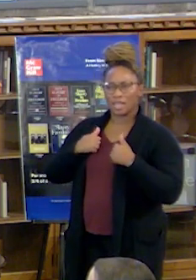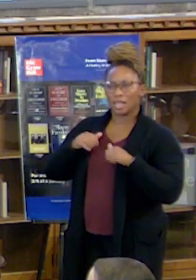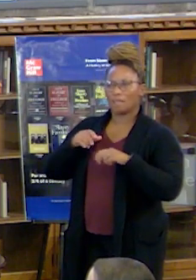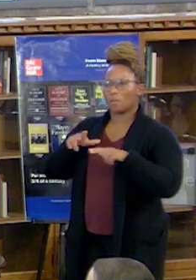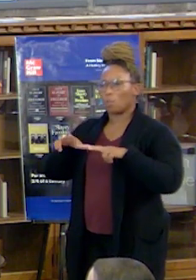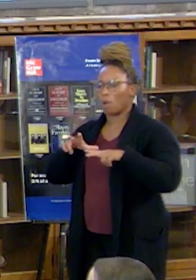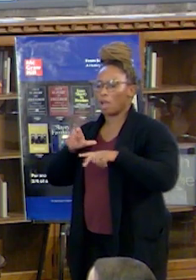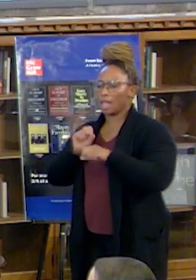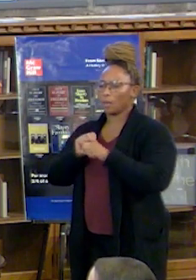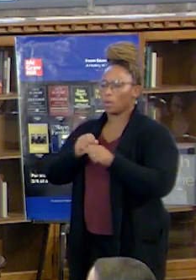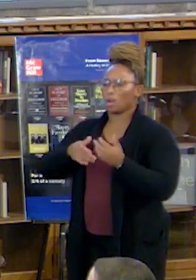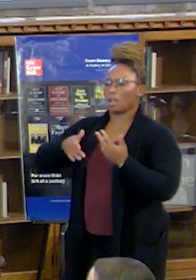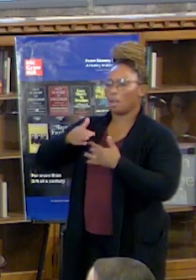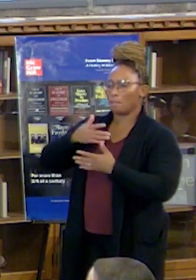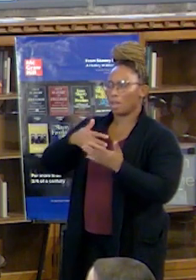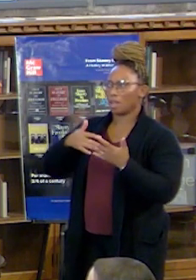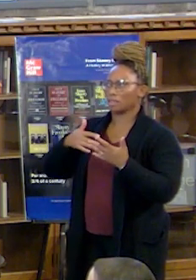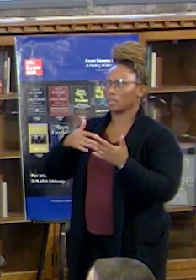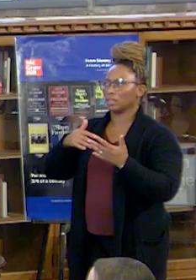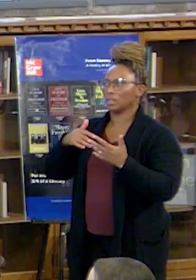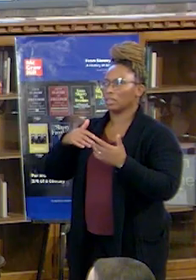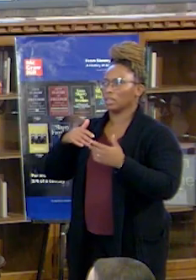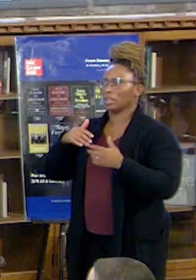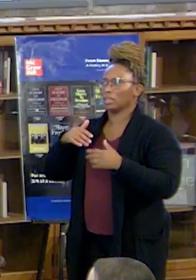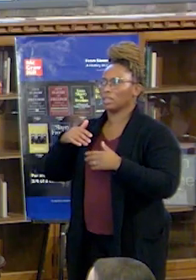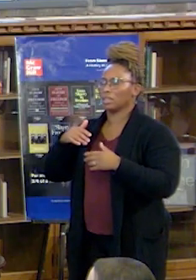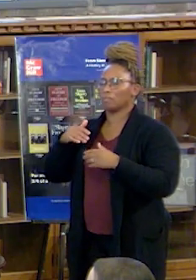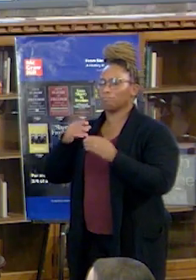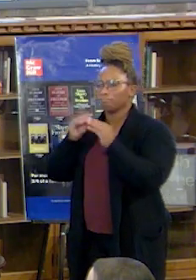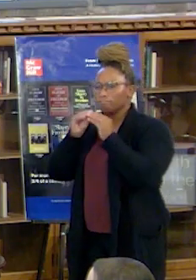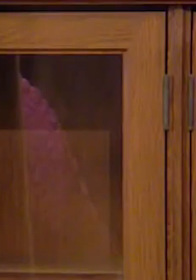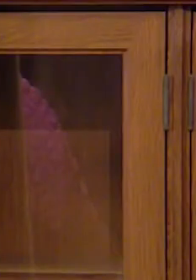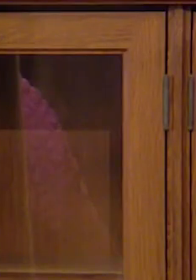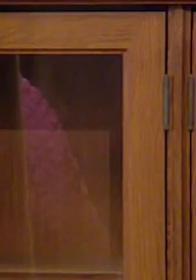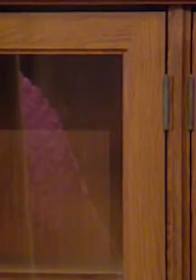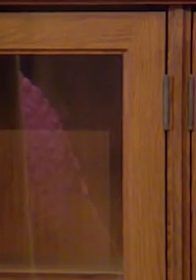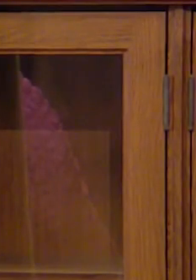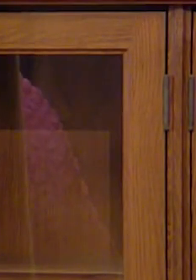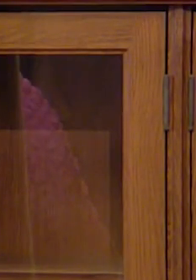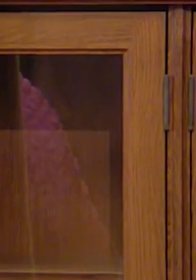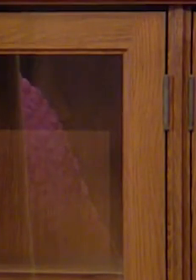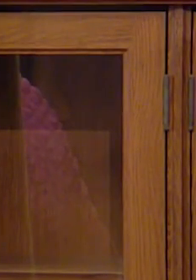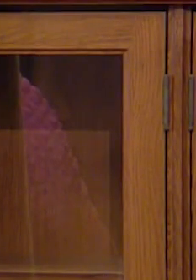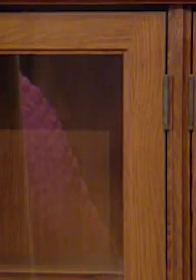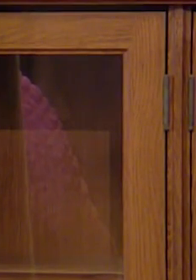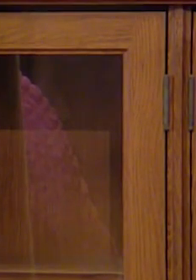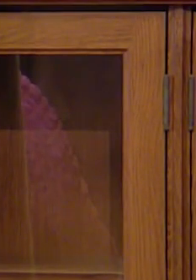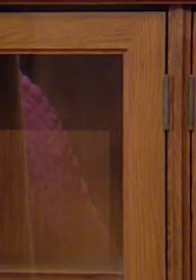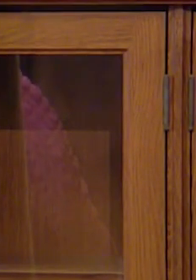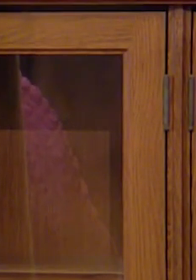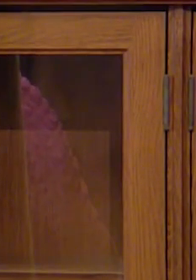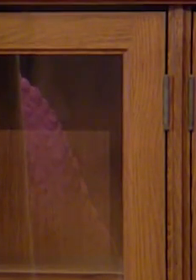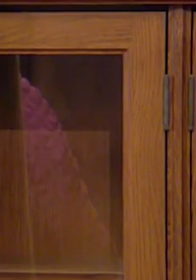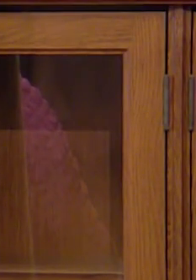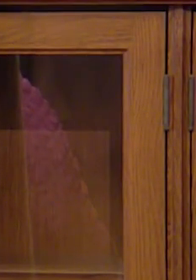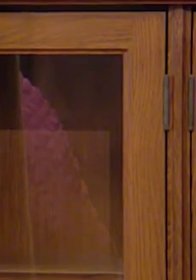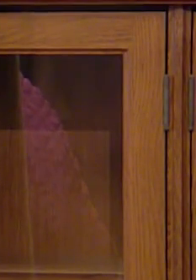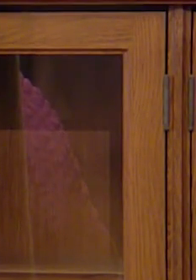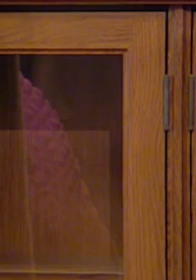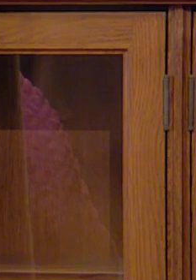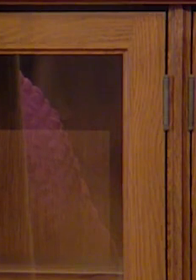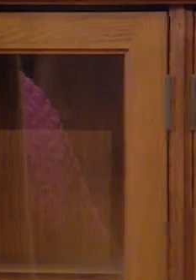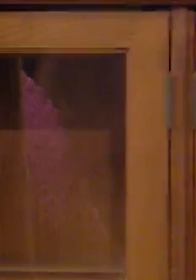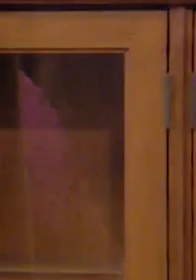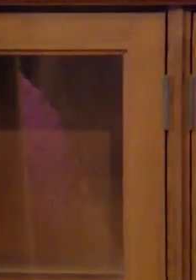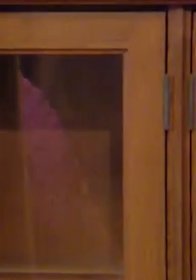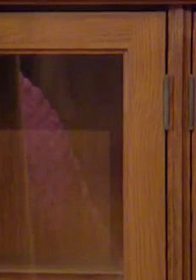work amongst the contest among contesting understandings of our past that those contests are never abstract